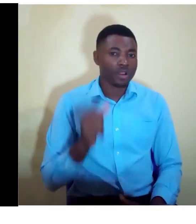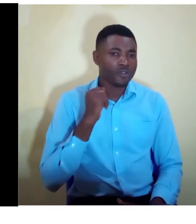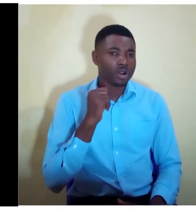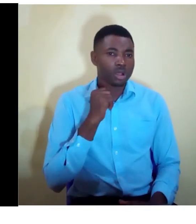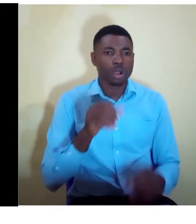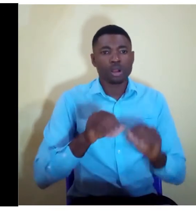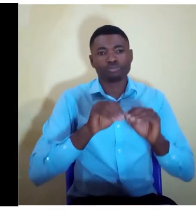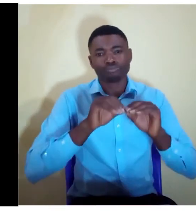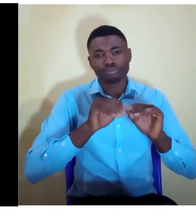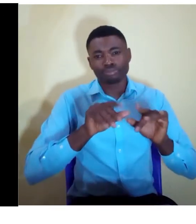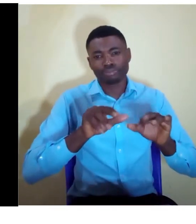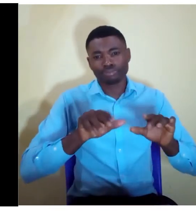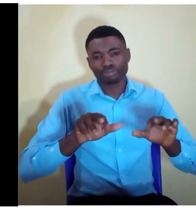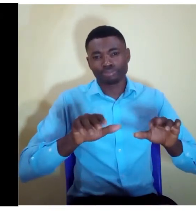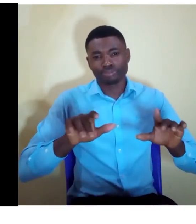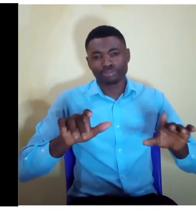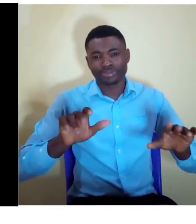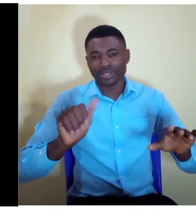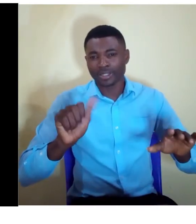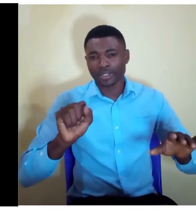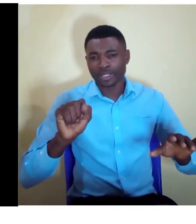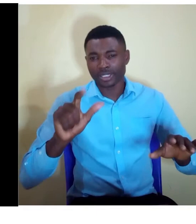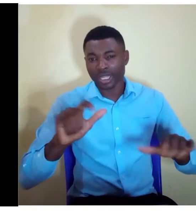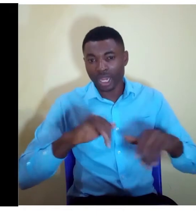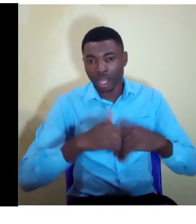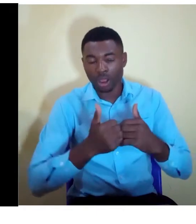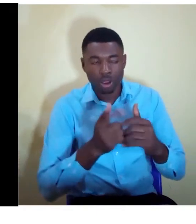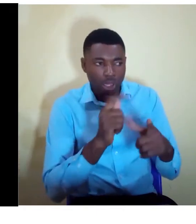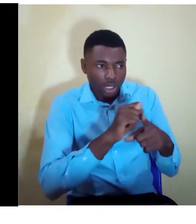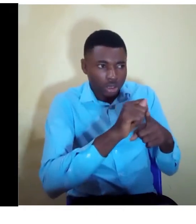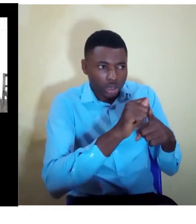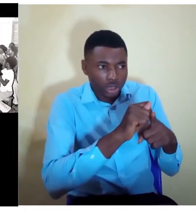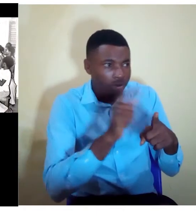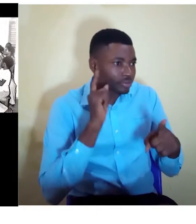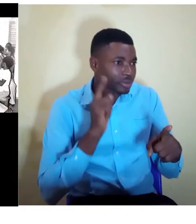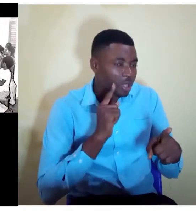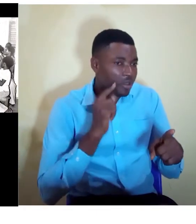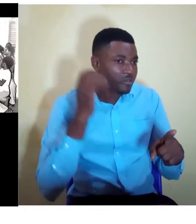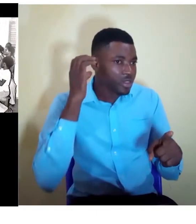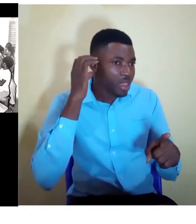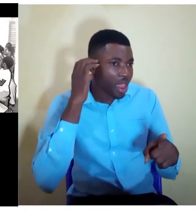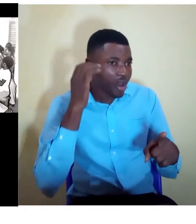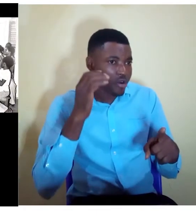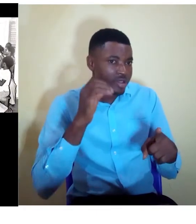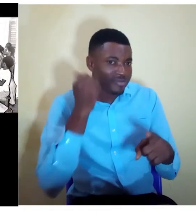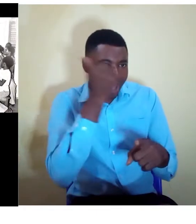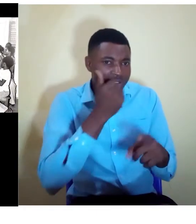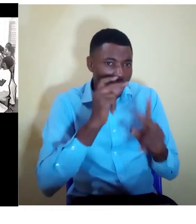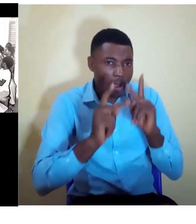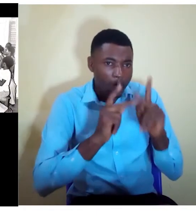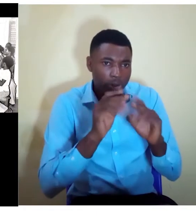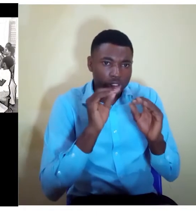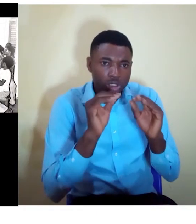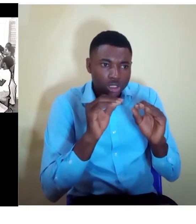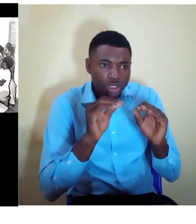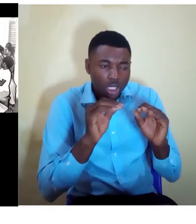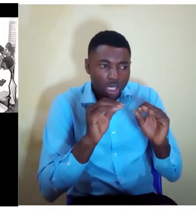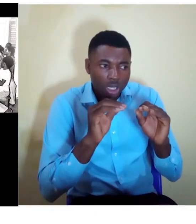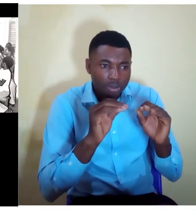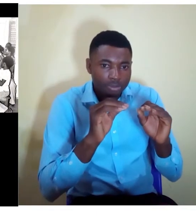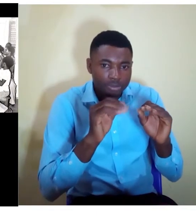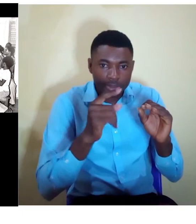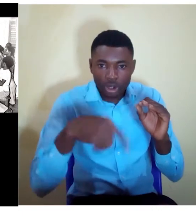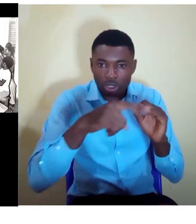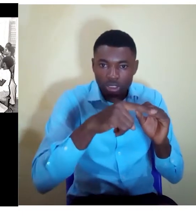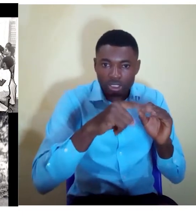He spread ASL by training deaf and hearing Africans in it, and they